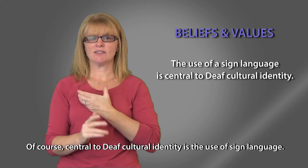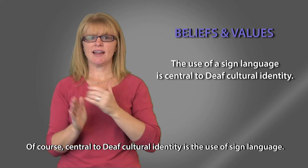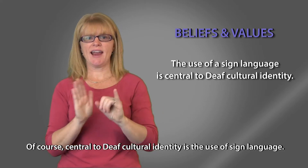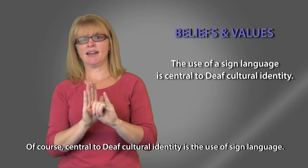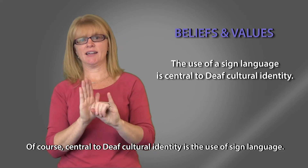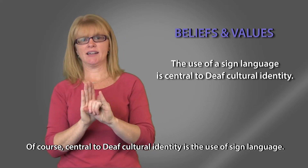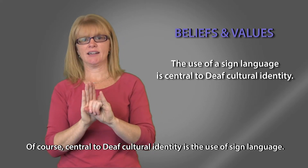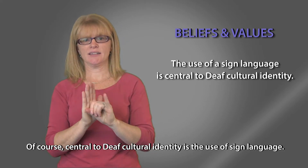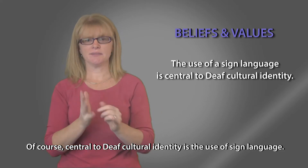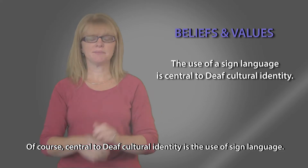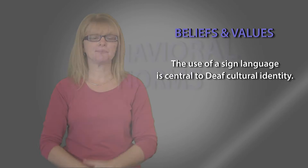sign language.